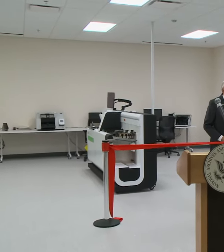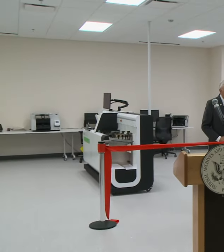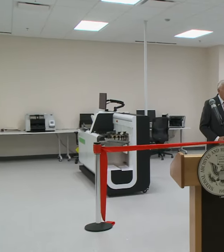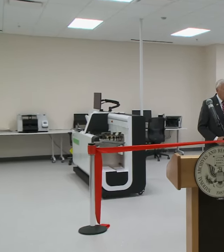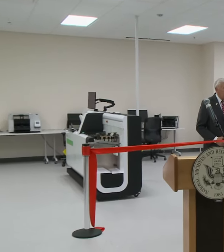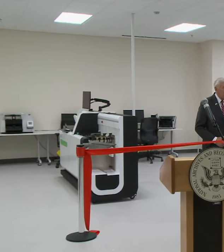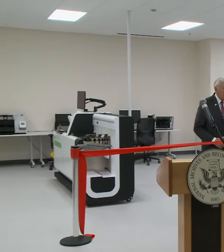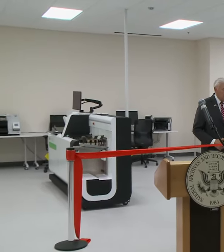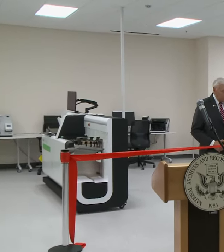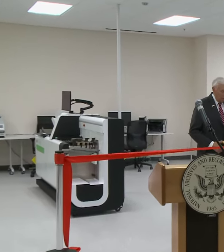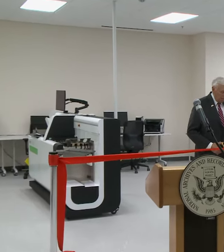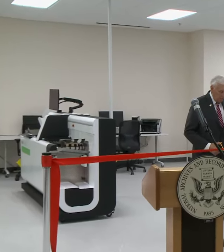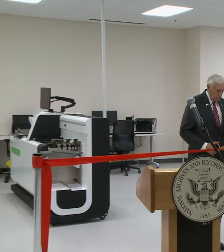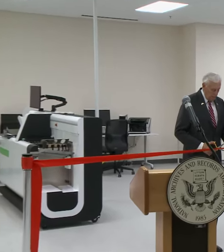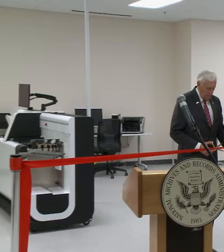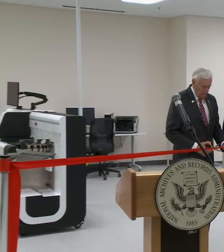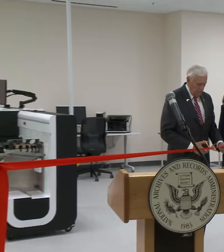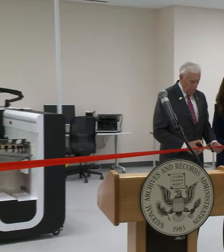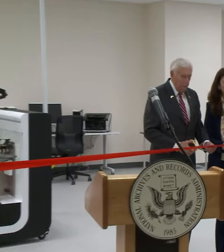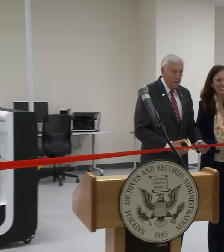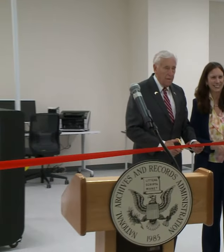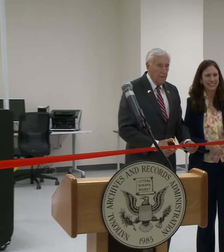All right. We'll wait till everybody gets in place.